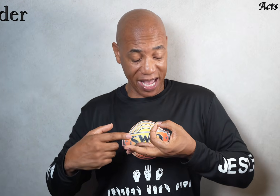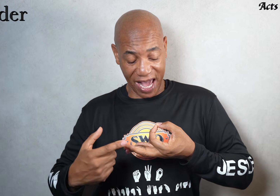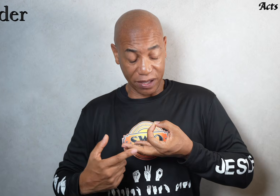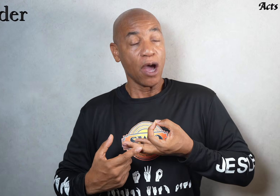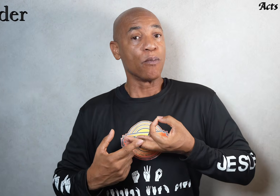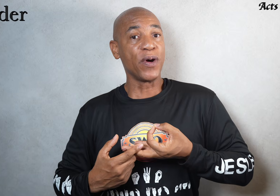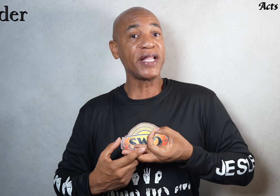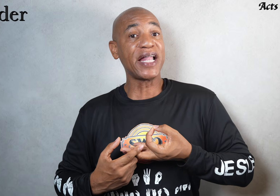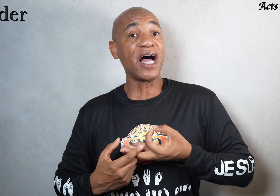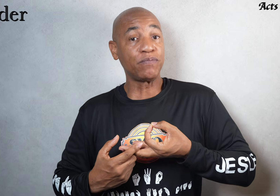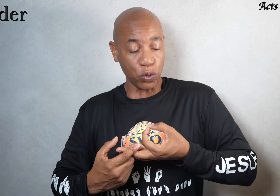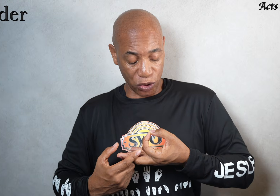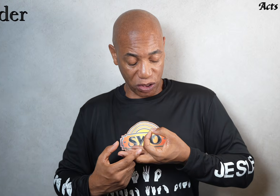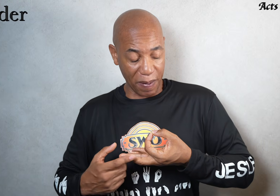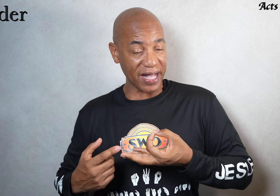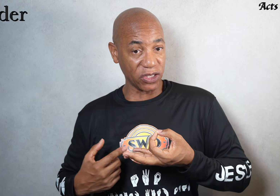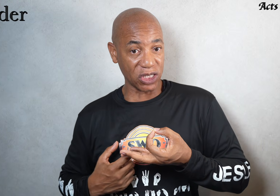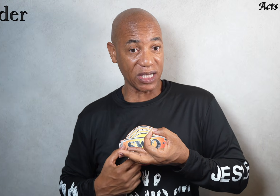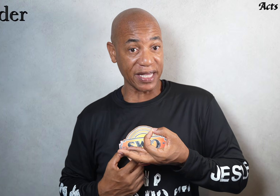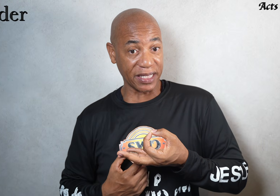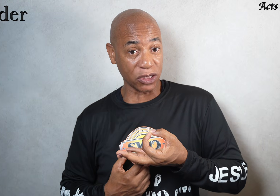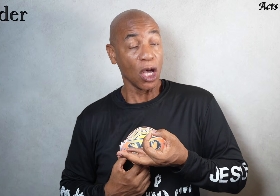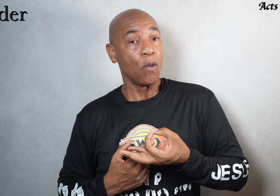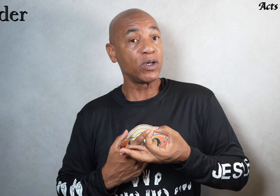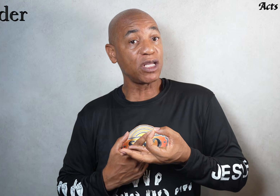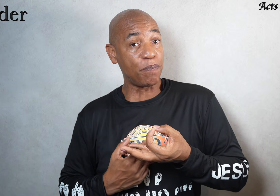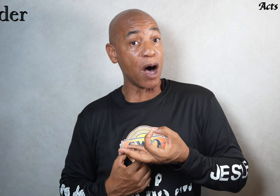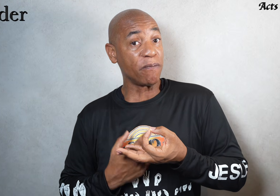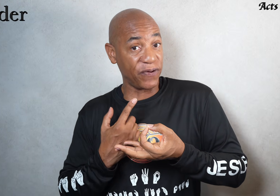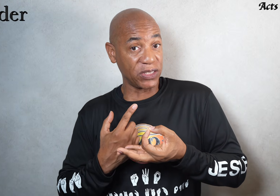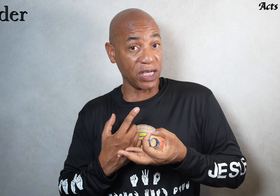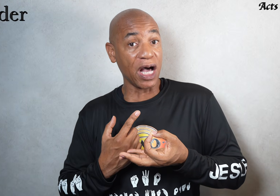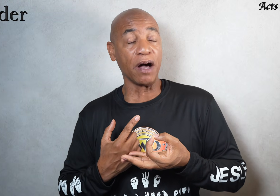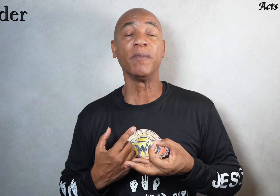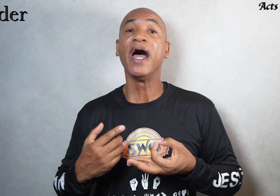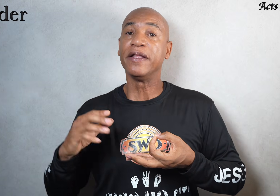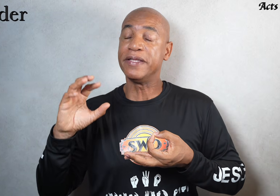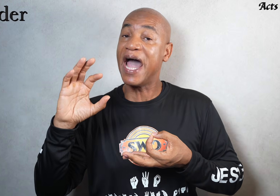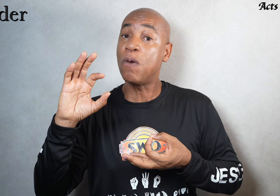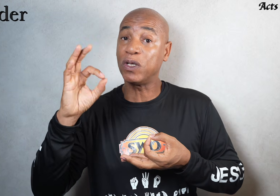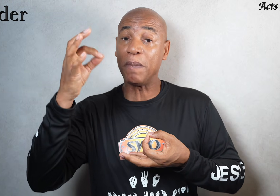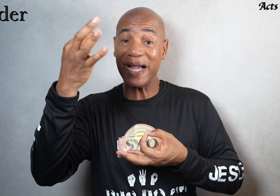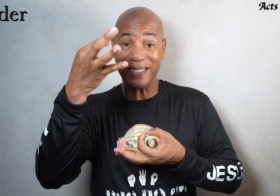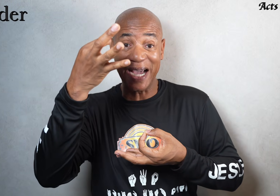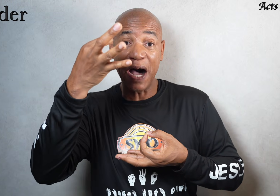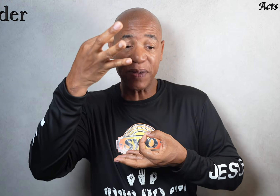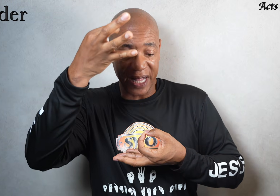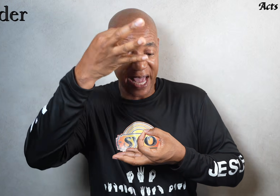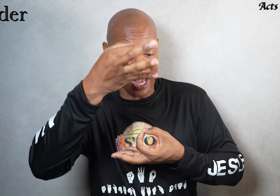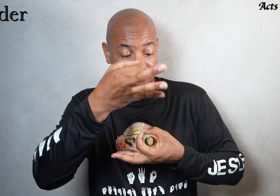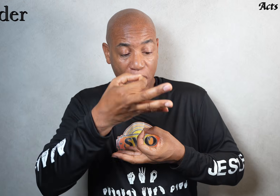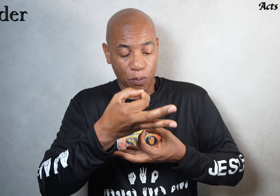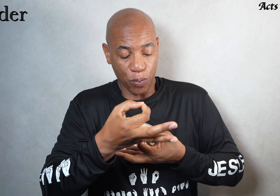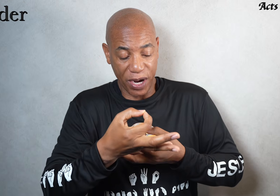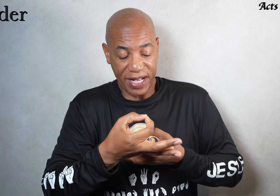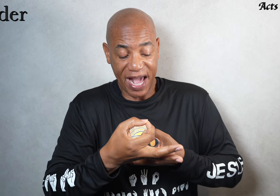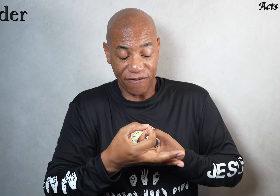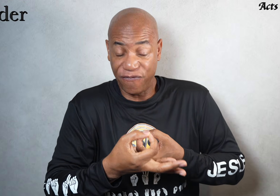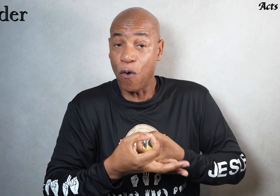hand, bring that up towards the body just like this with the palm facing up. Now with my dominant hand, bring that forward